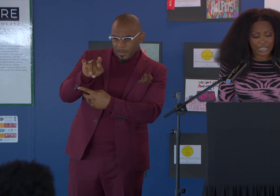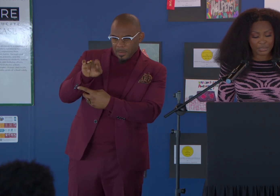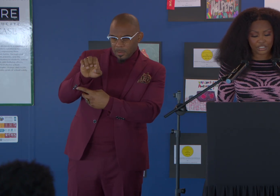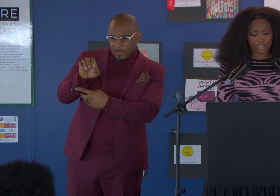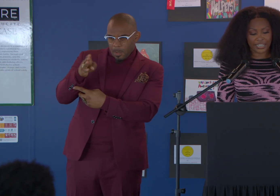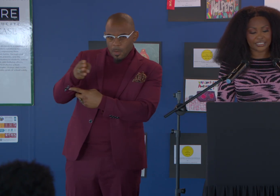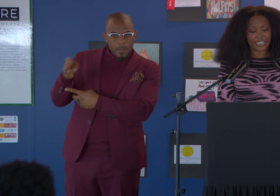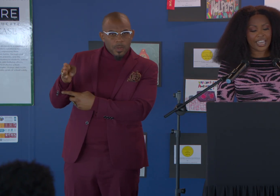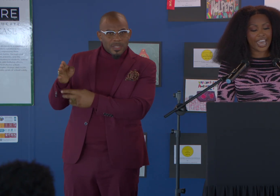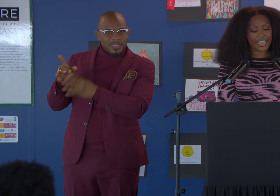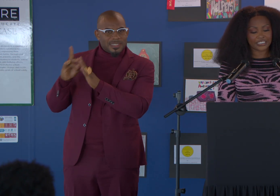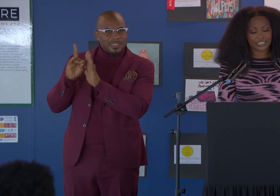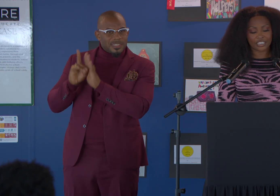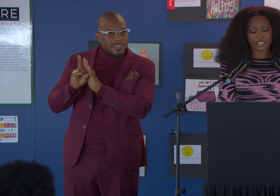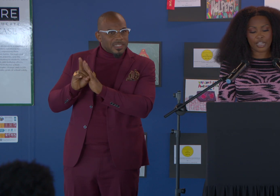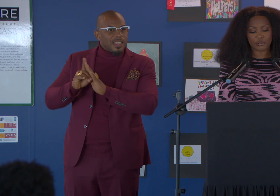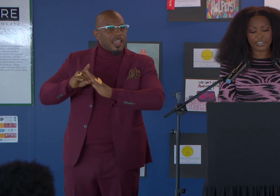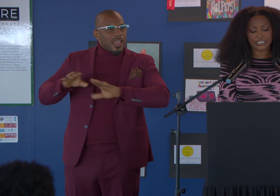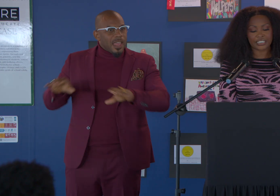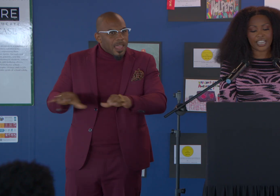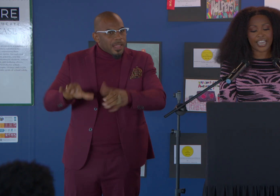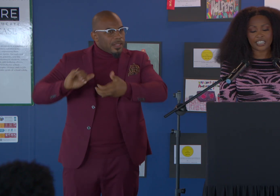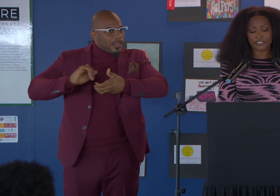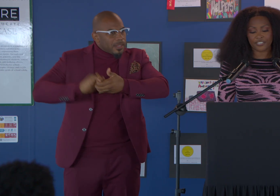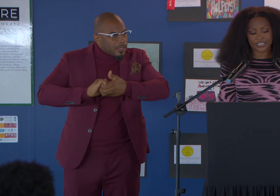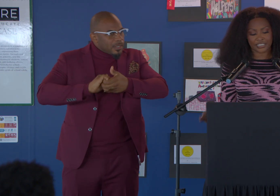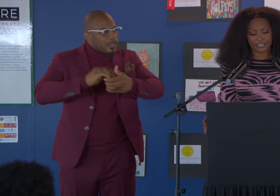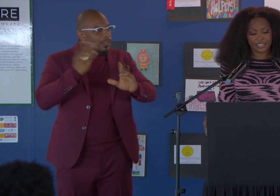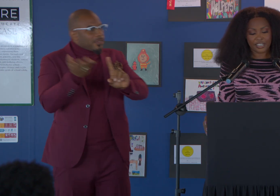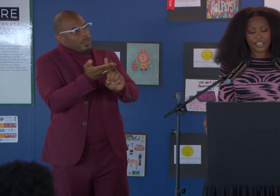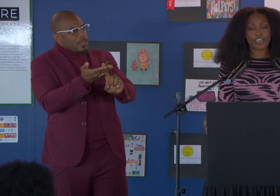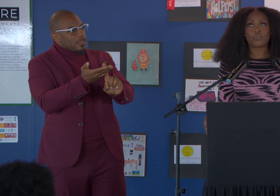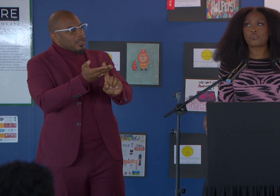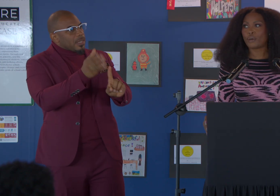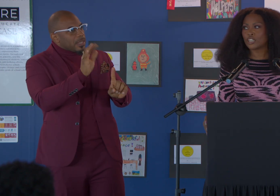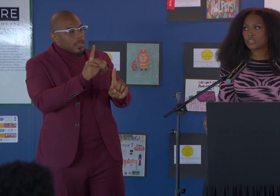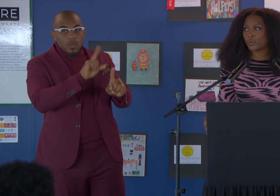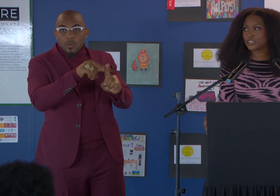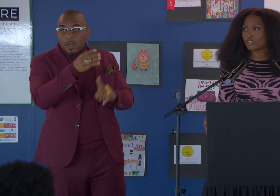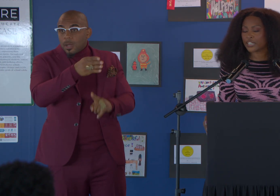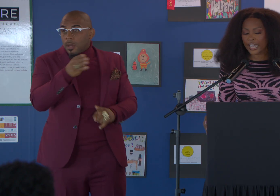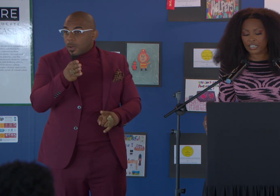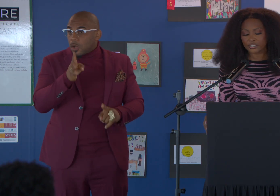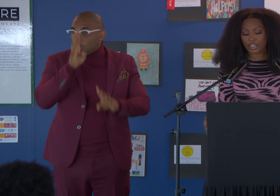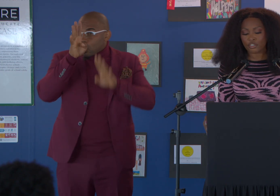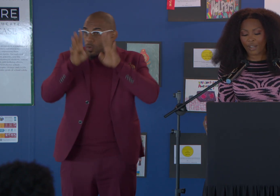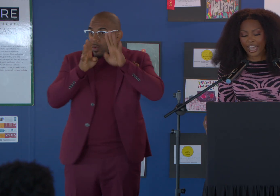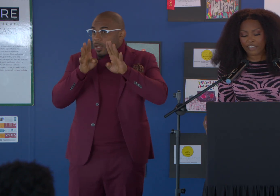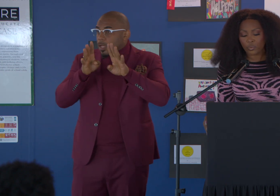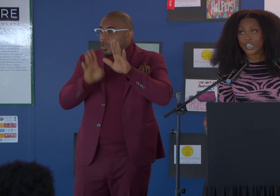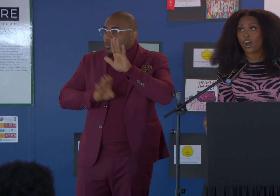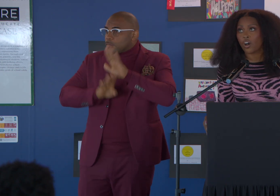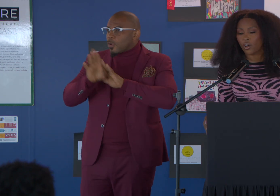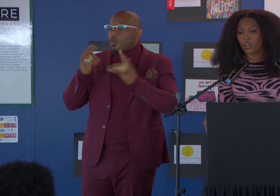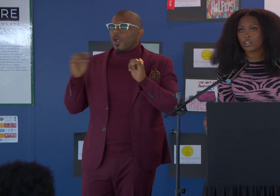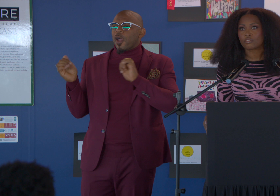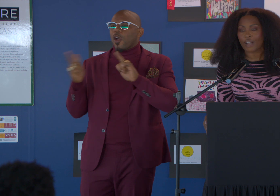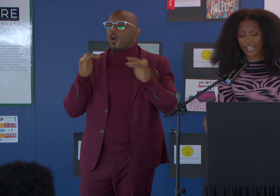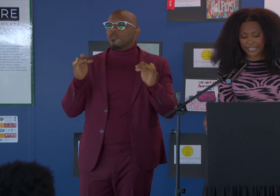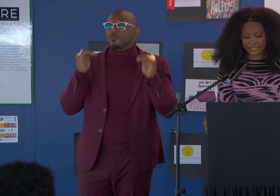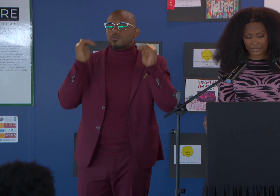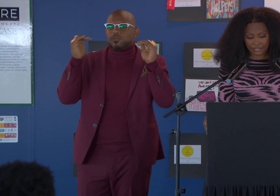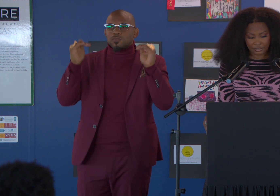Baltimore demonstrates action, collaboration, and conviction that when Baltimore's creatives thrive, we